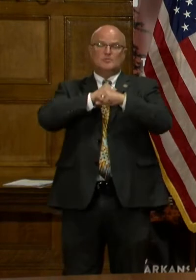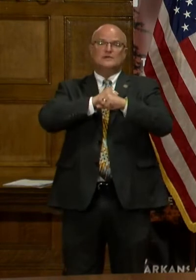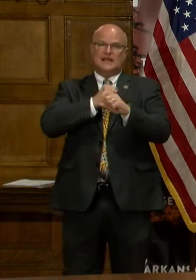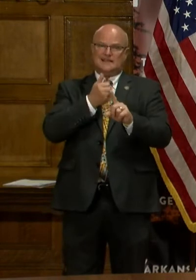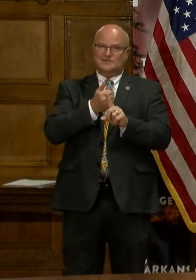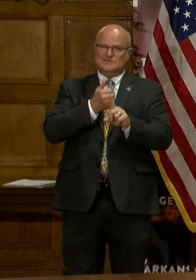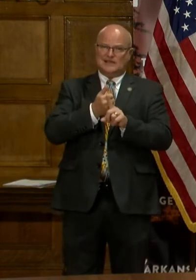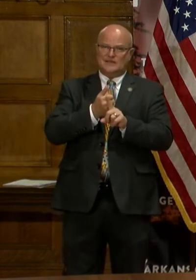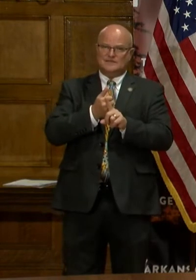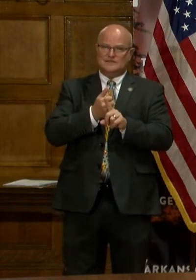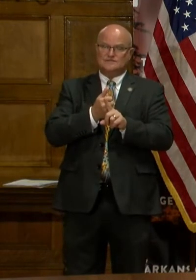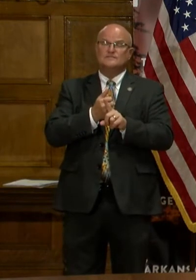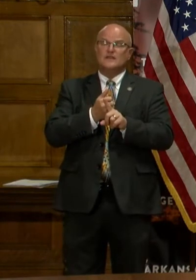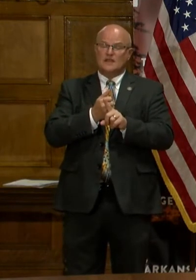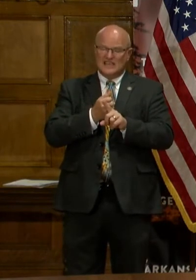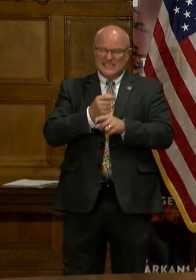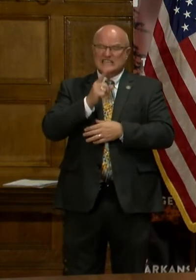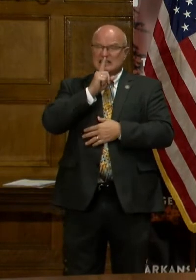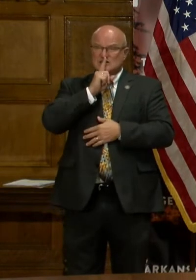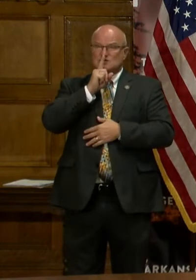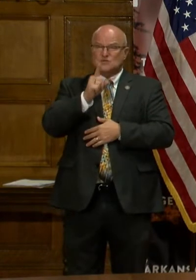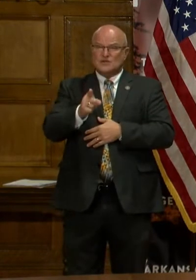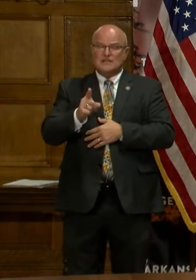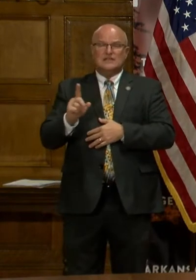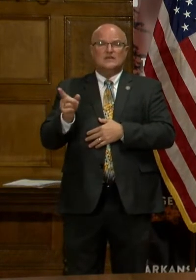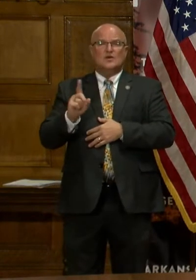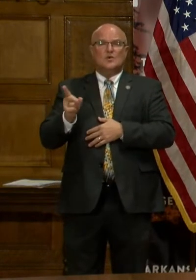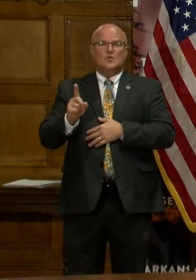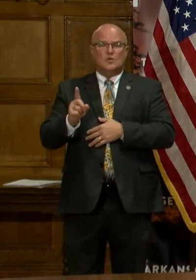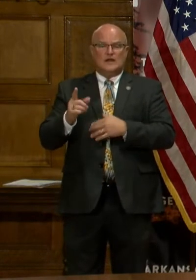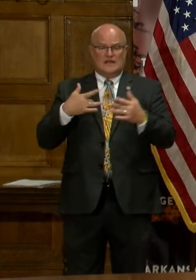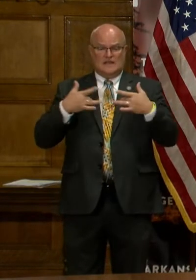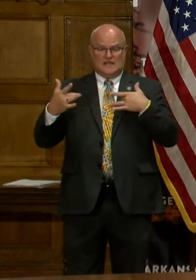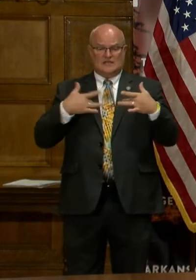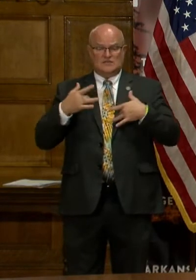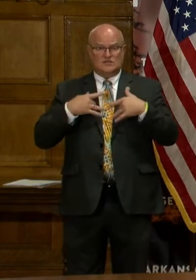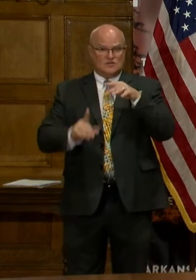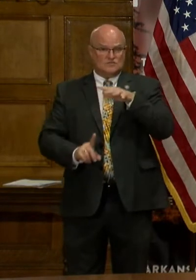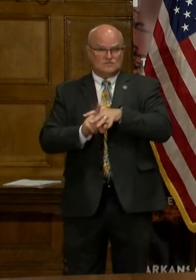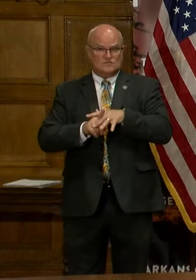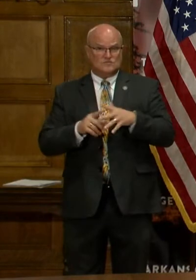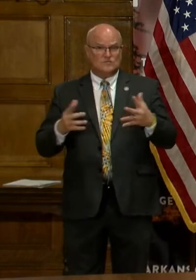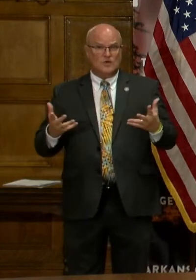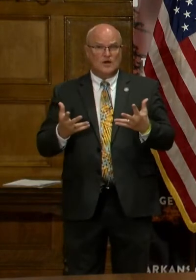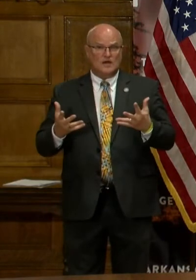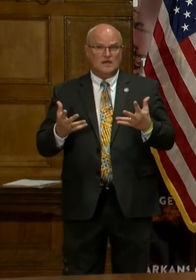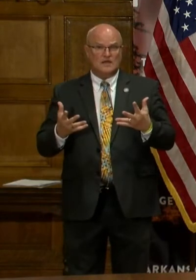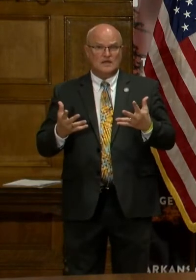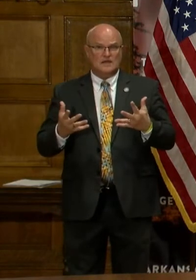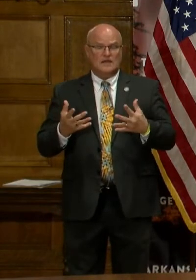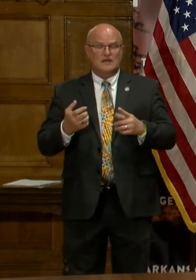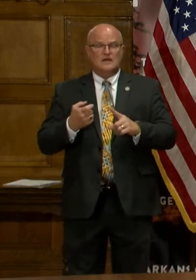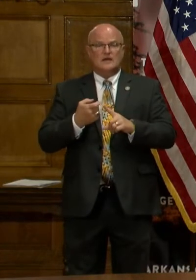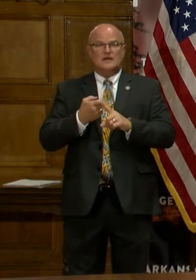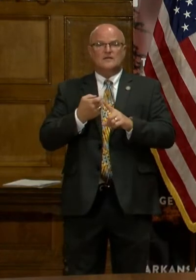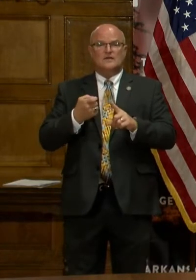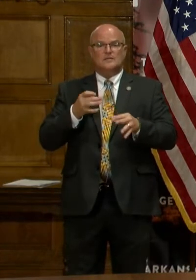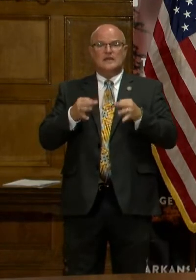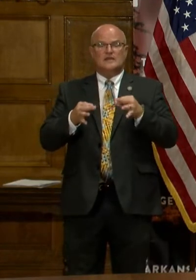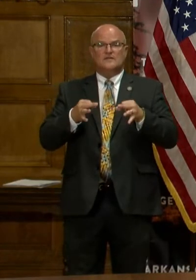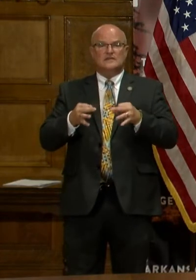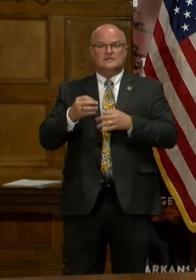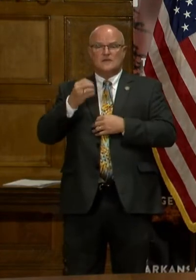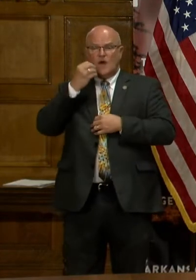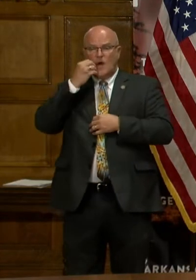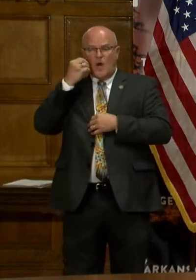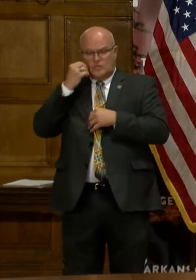one another. It is really where the concern comes from is from whether it's a